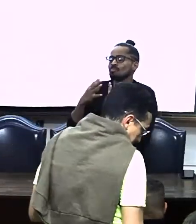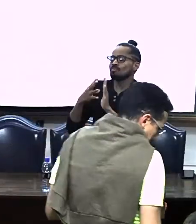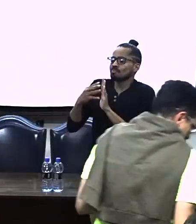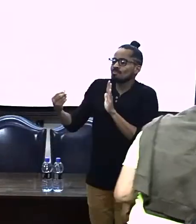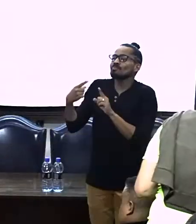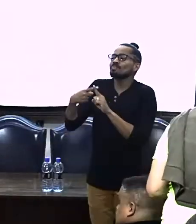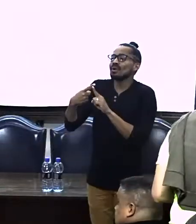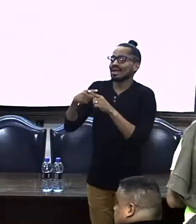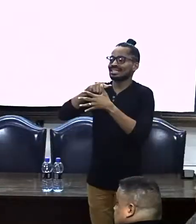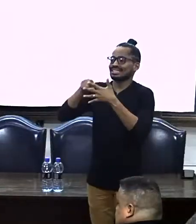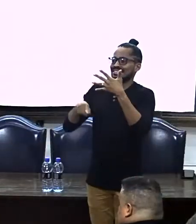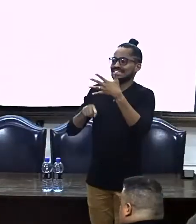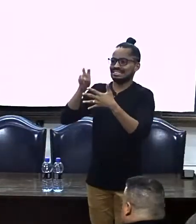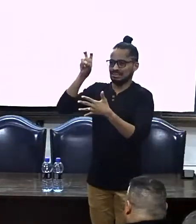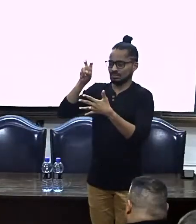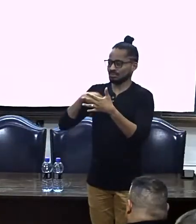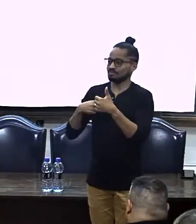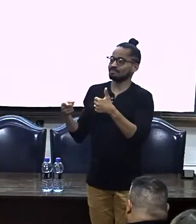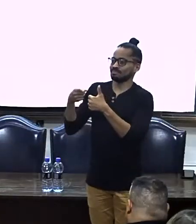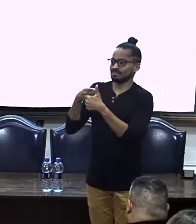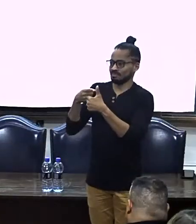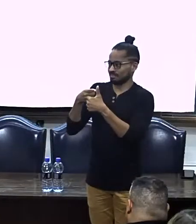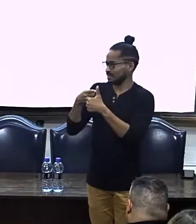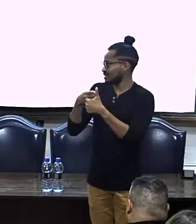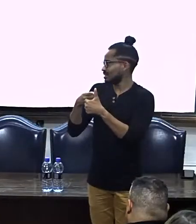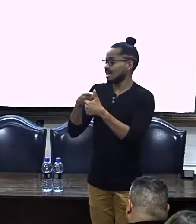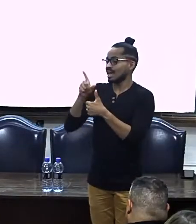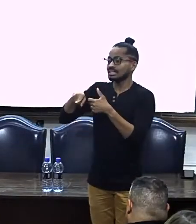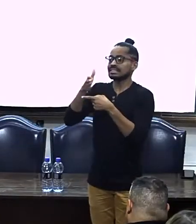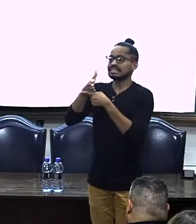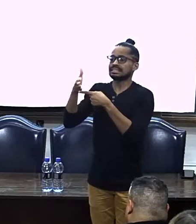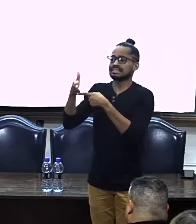it 4? One, the syllable.